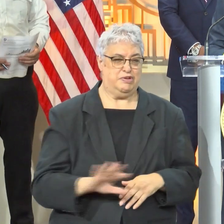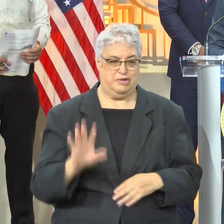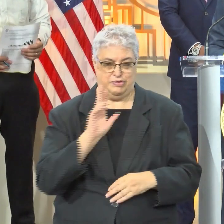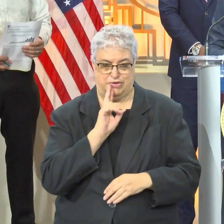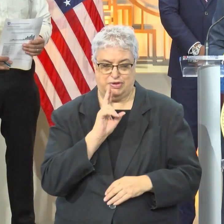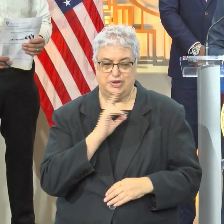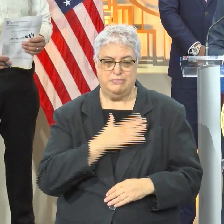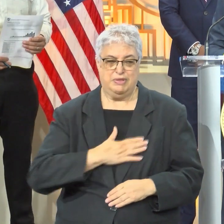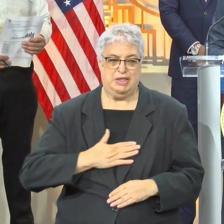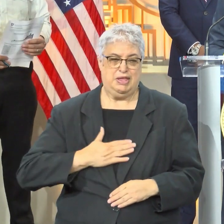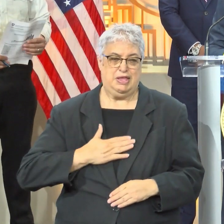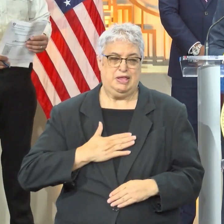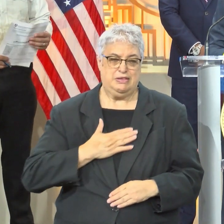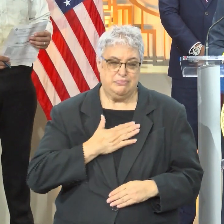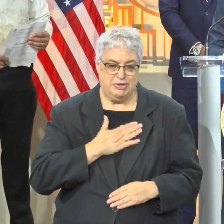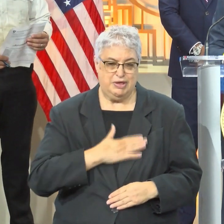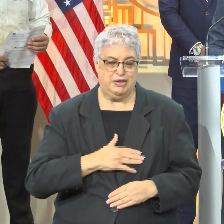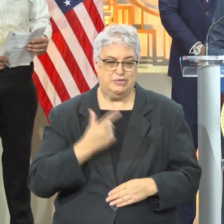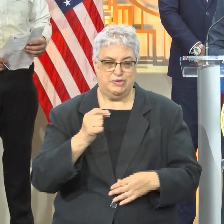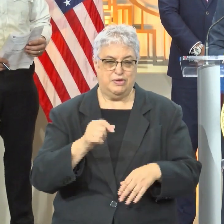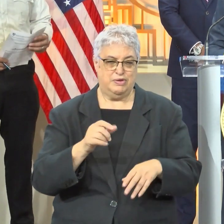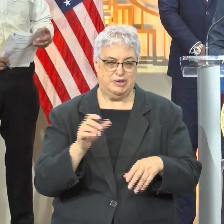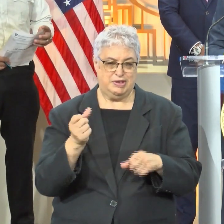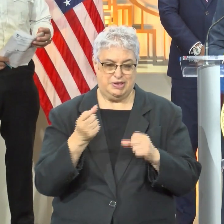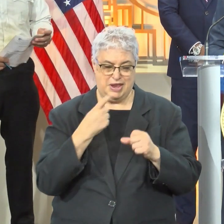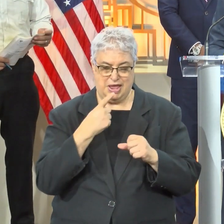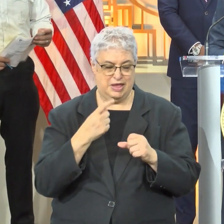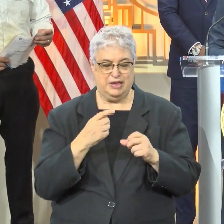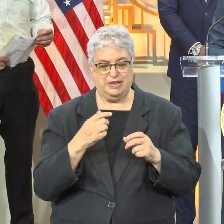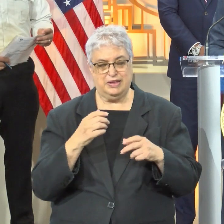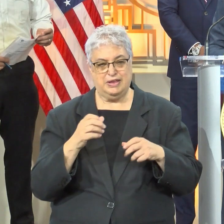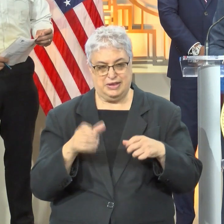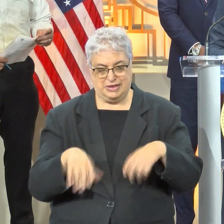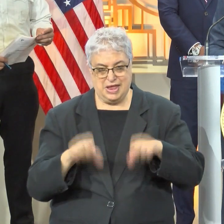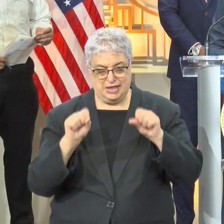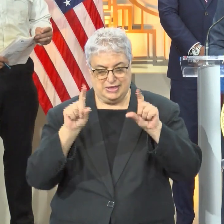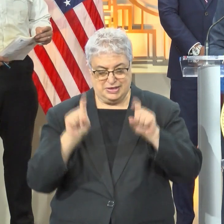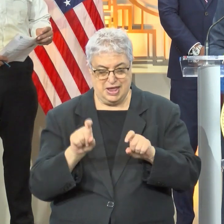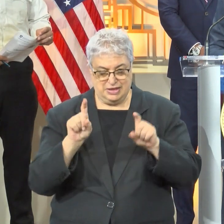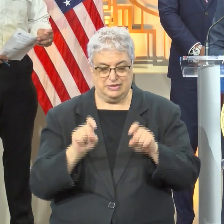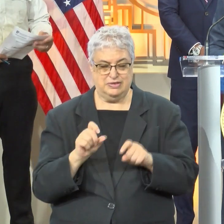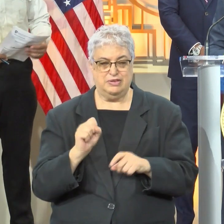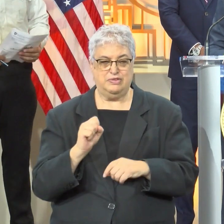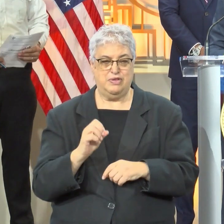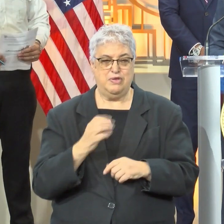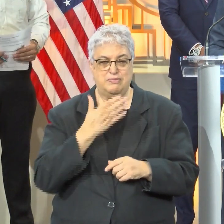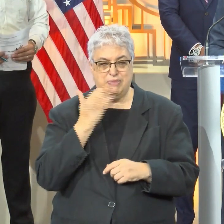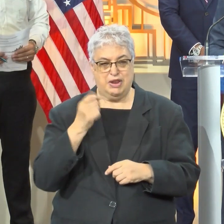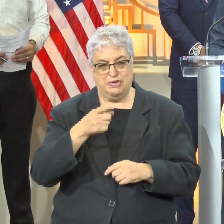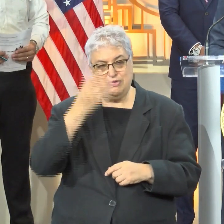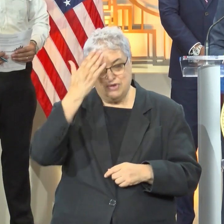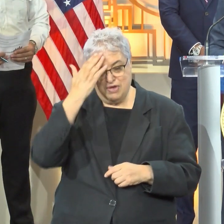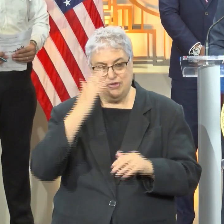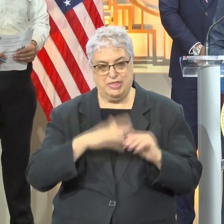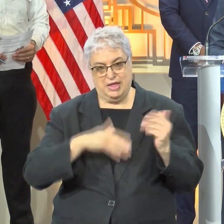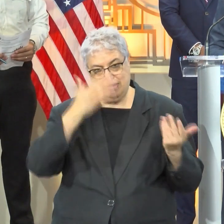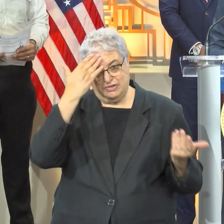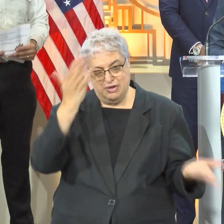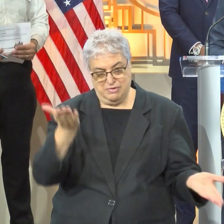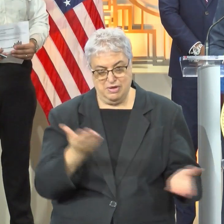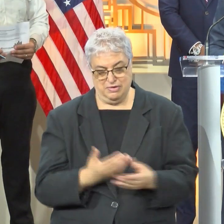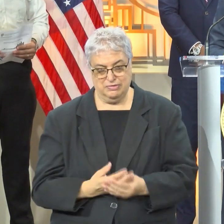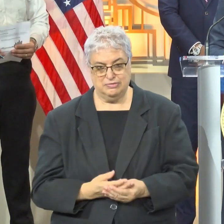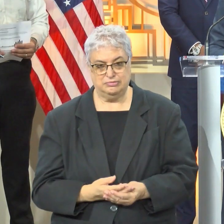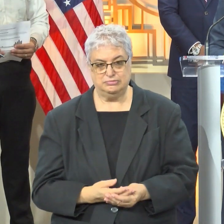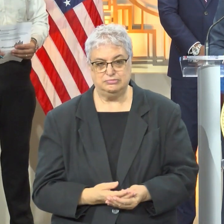Houston. Please go and get tested. It's better to know than not to know. And so I want to encourage people, again,